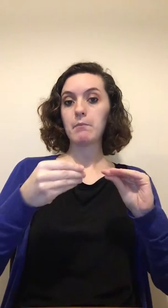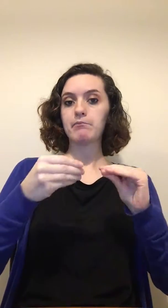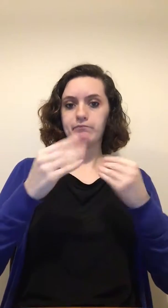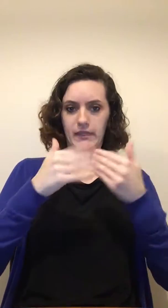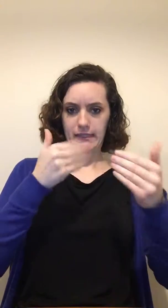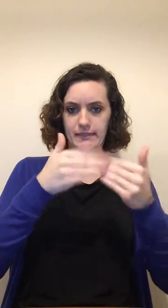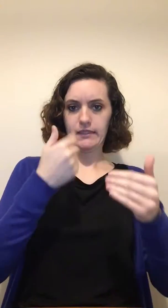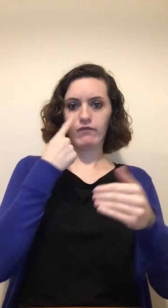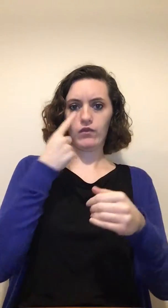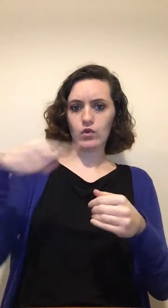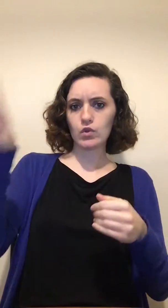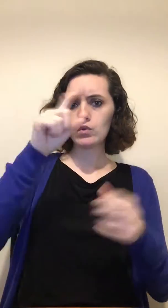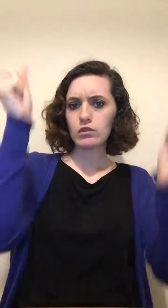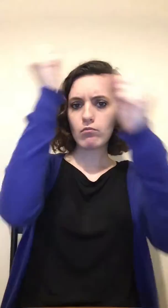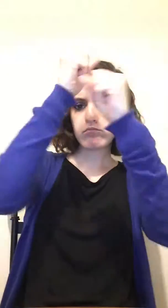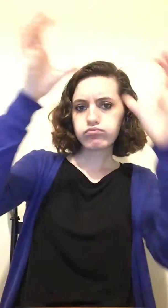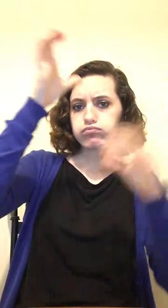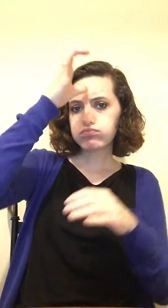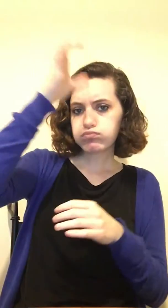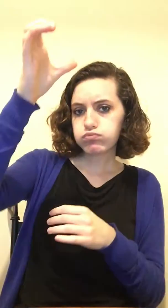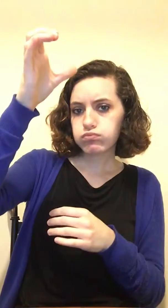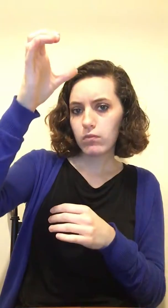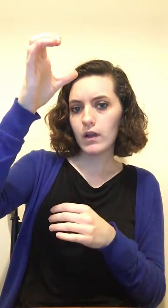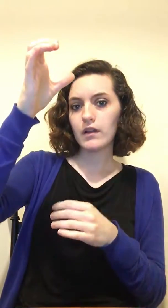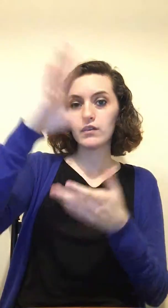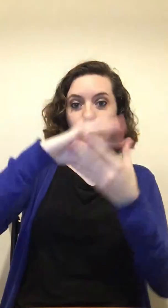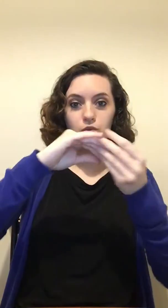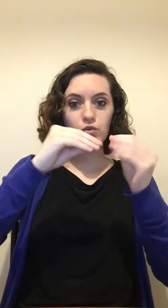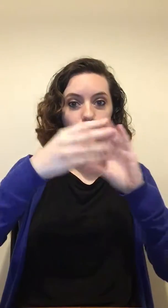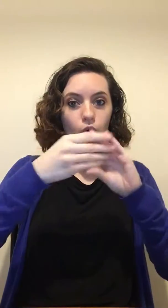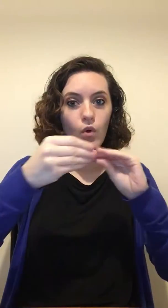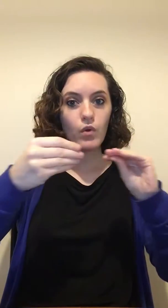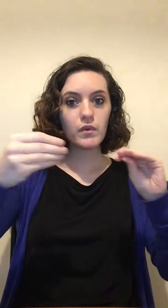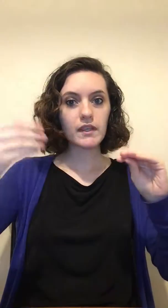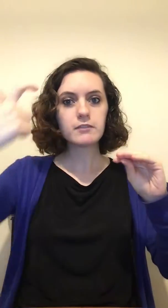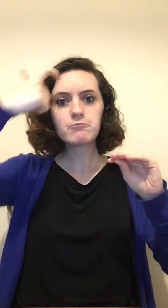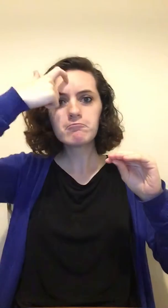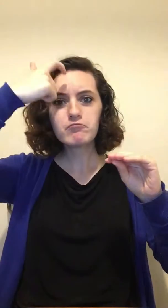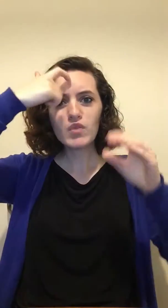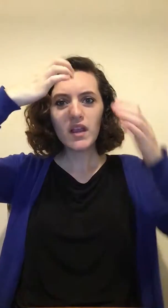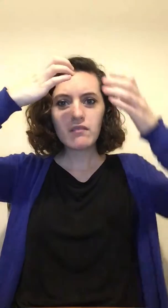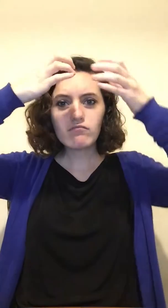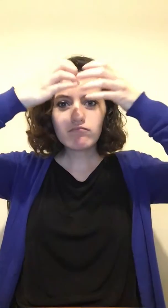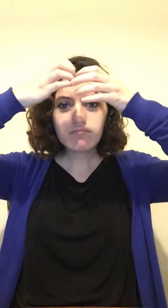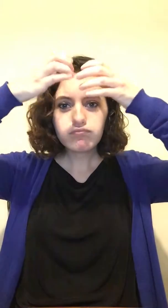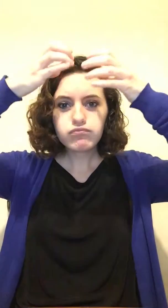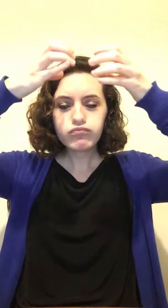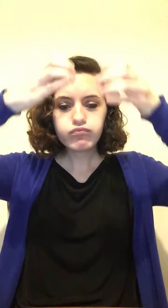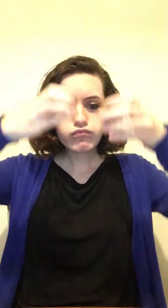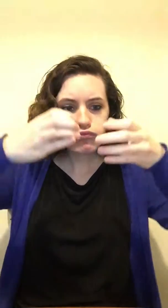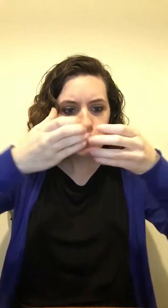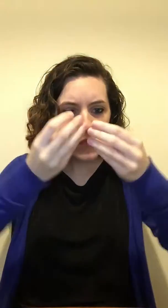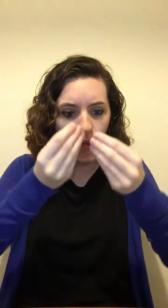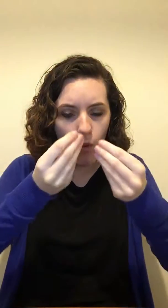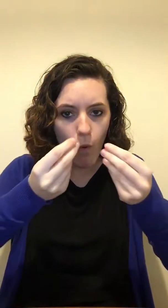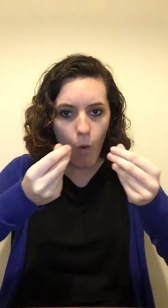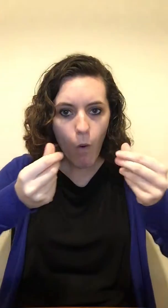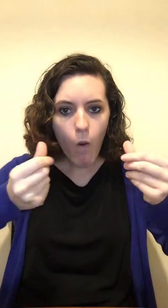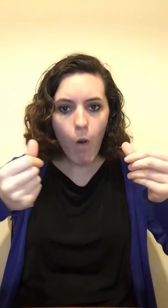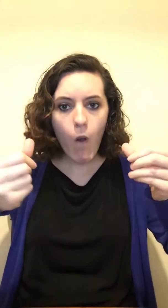conceptualize. Stories thaw out our brains. And when our brains are thawed out,